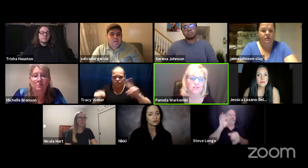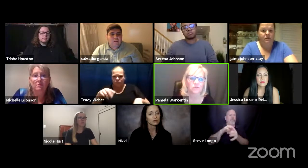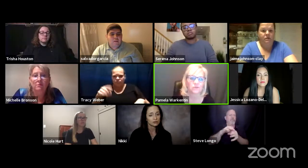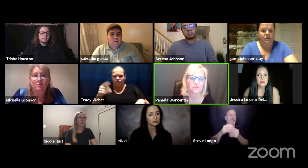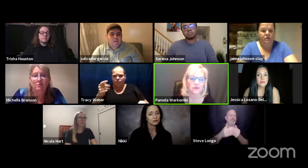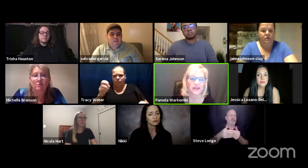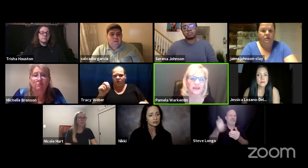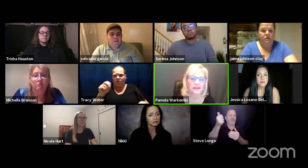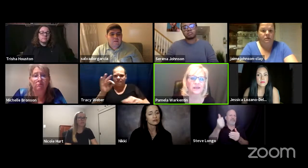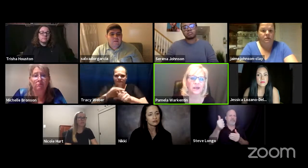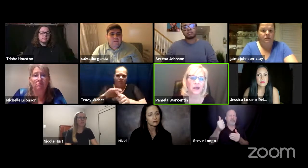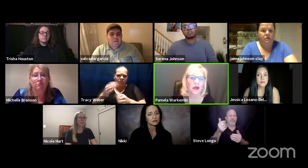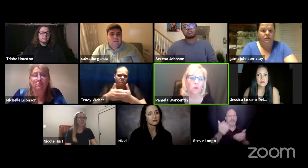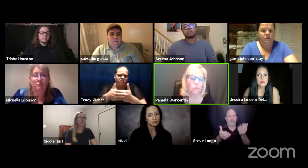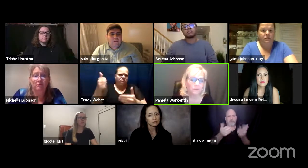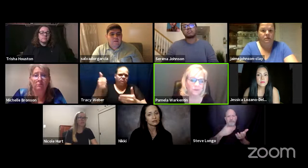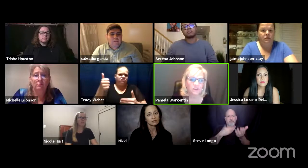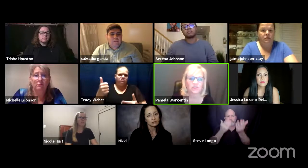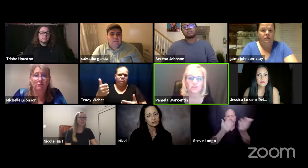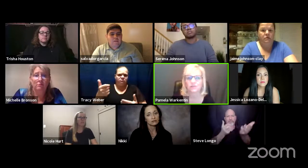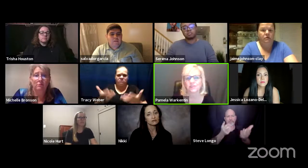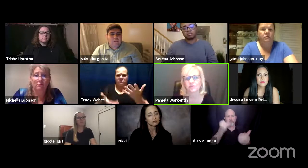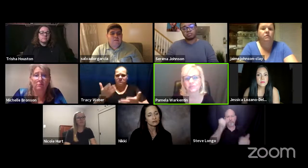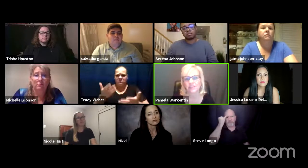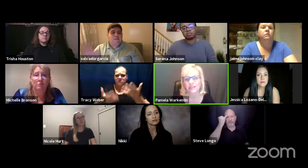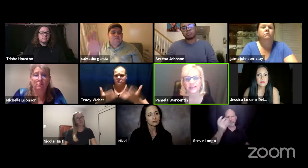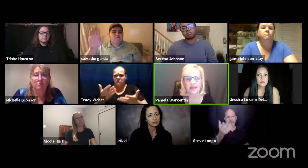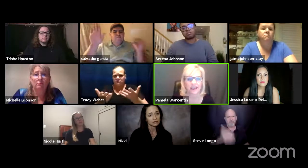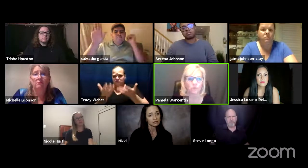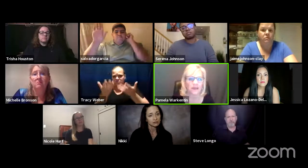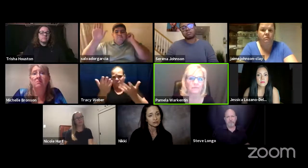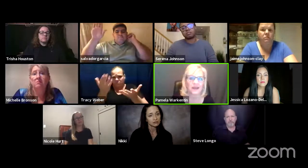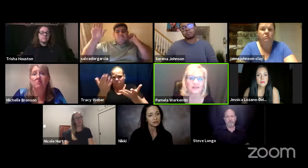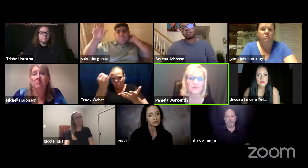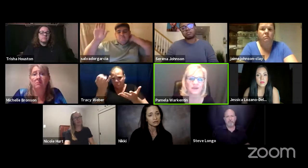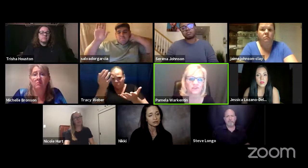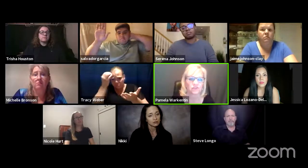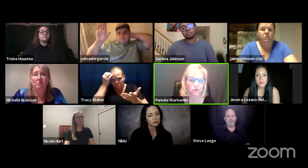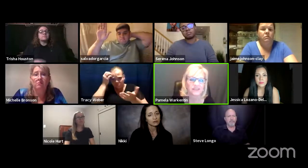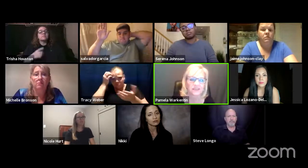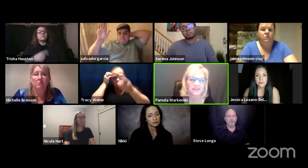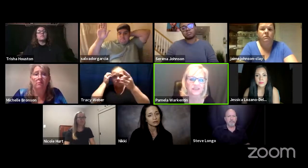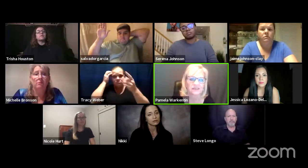to explain what positions they're interested, and we can make the best choices.